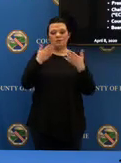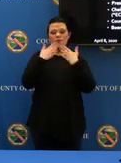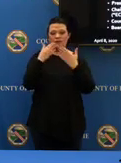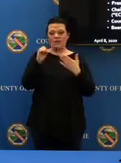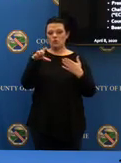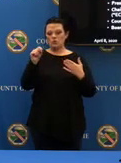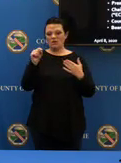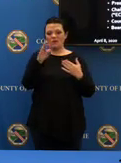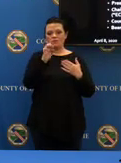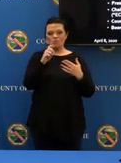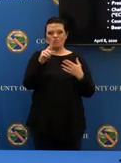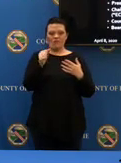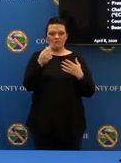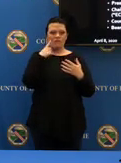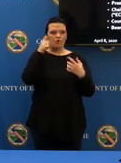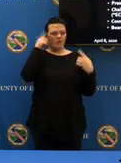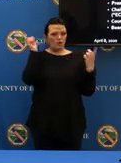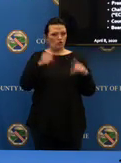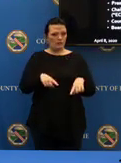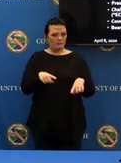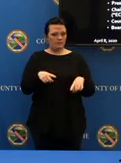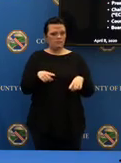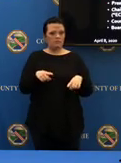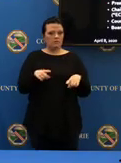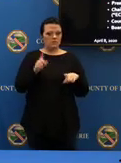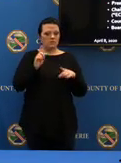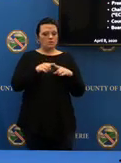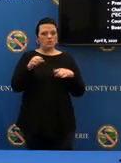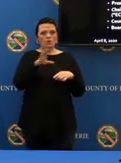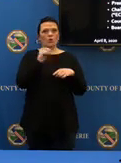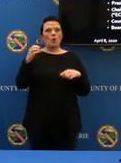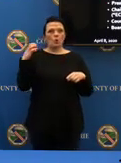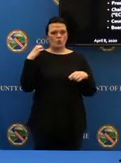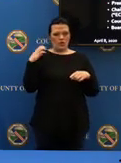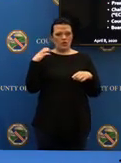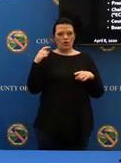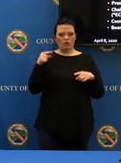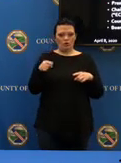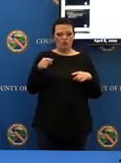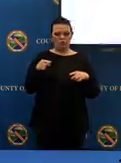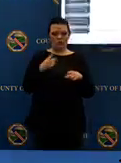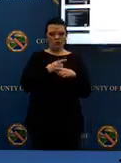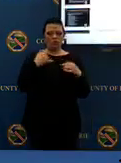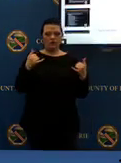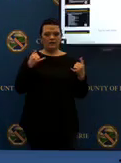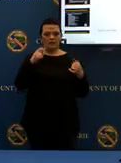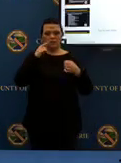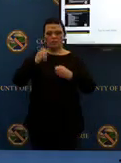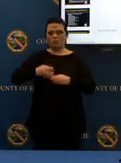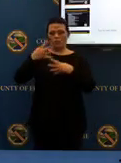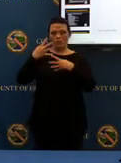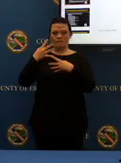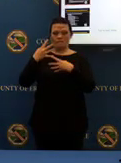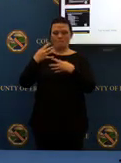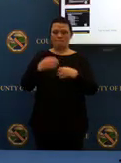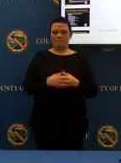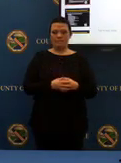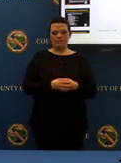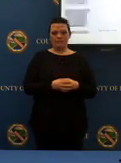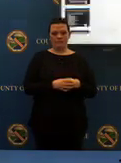and Brenda for their agreement to co-chair this task force. And at this time, I'm going to pull up